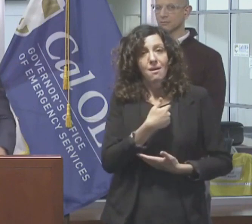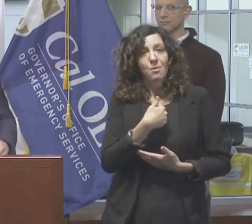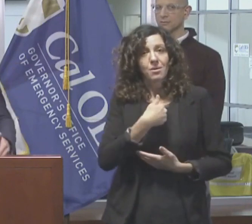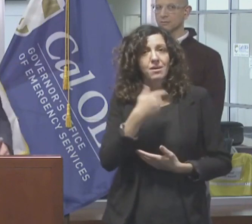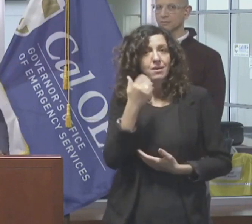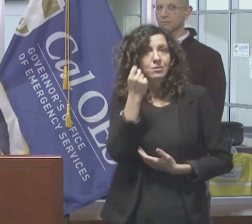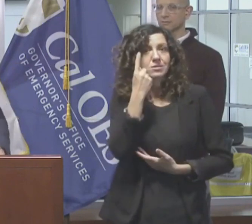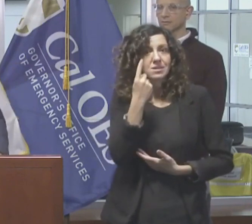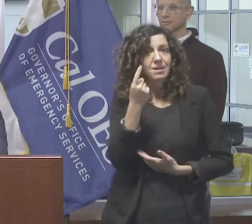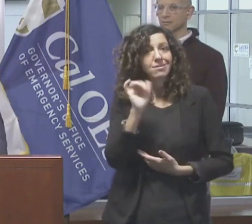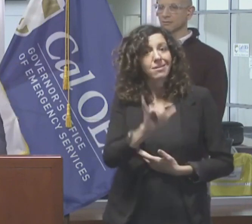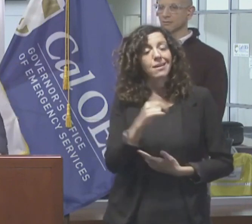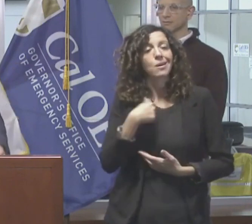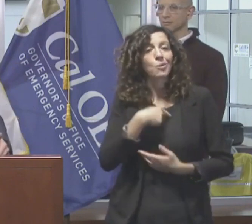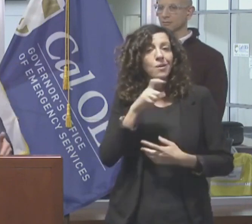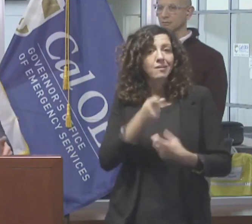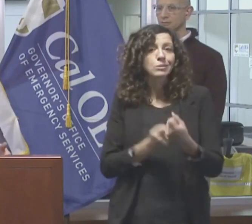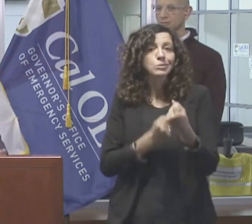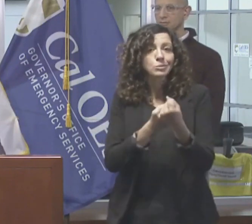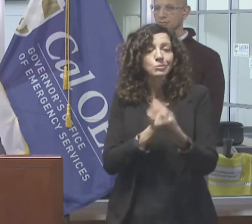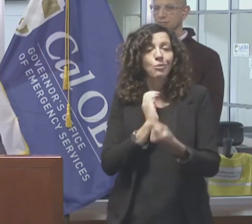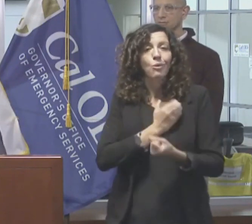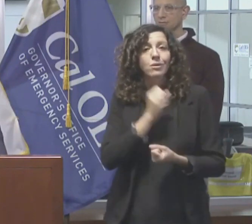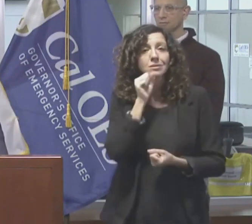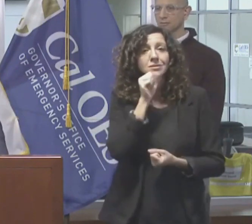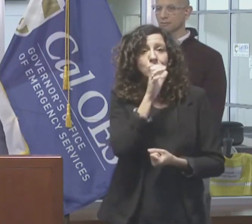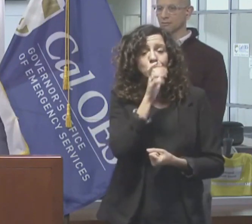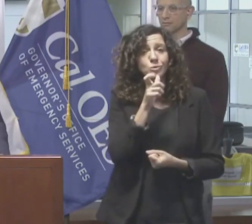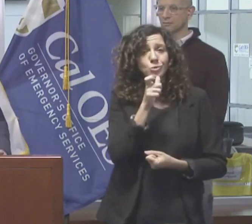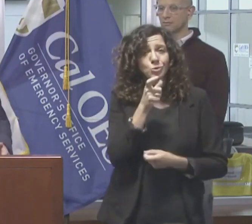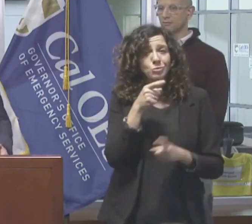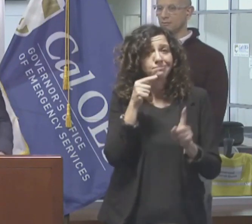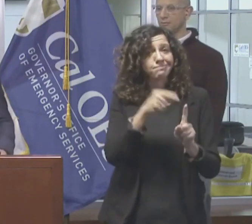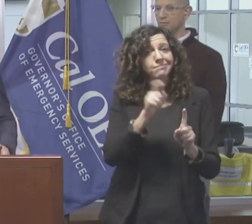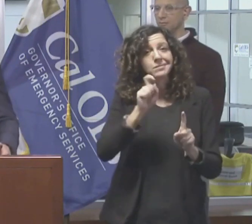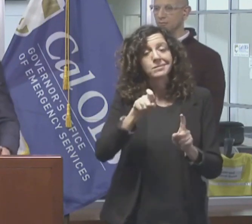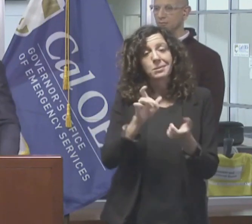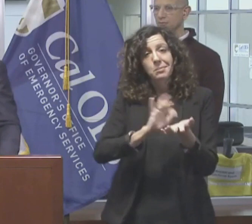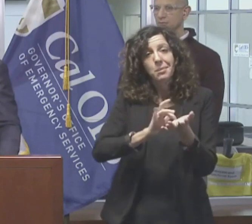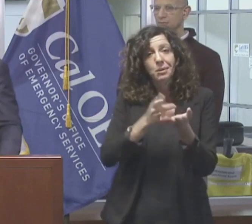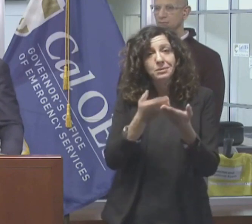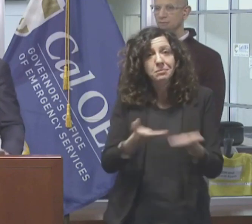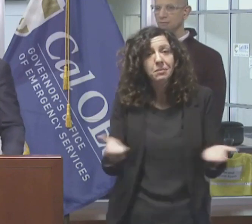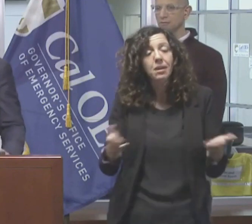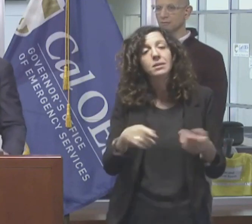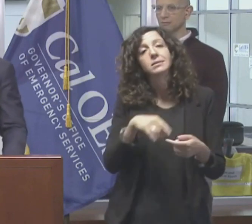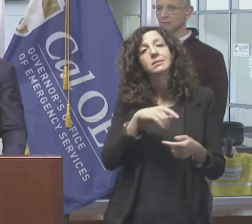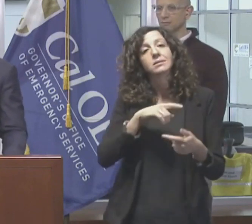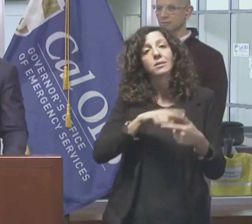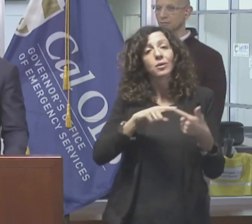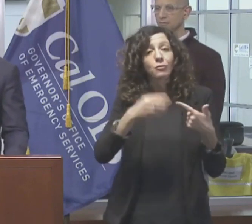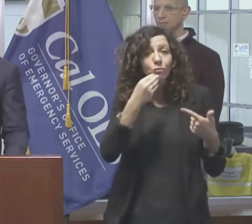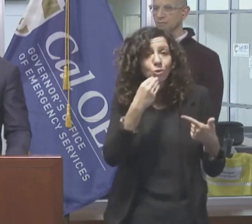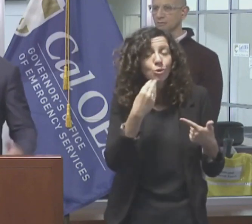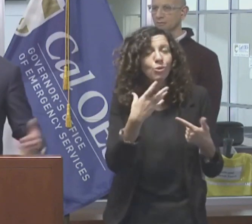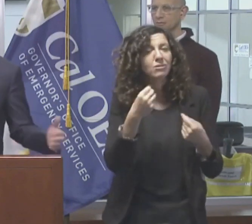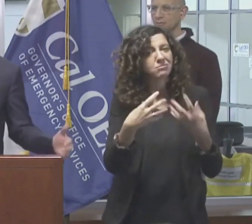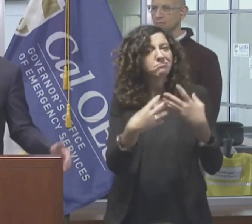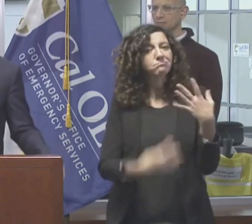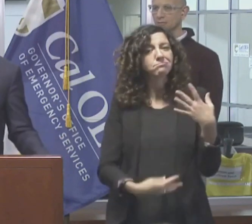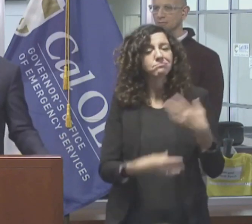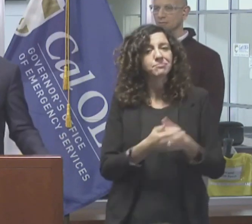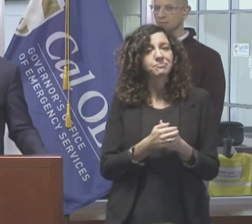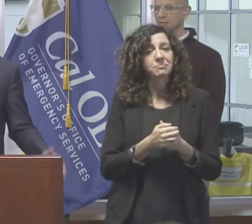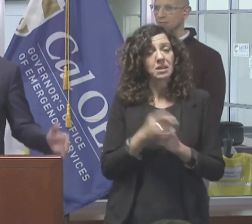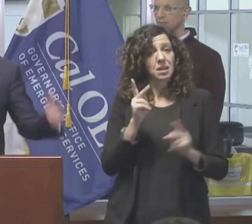services to support our seniors in need of medical supplies, in need of meals, and the like. The team